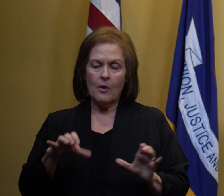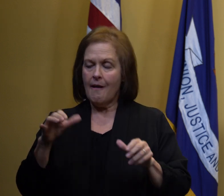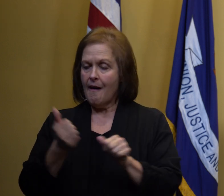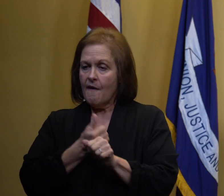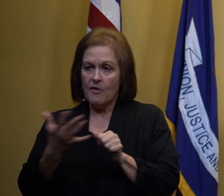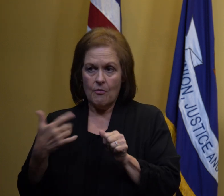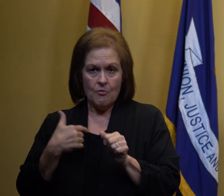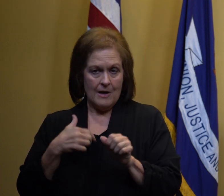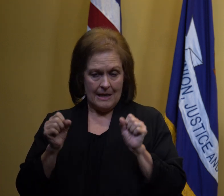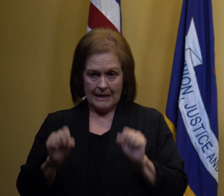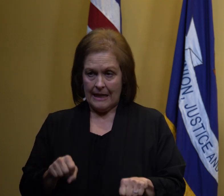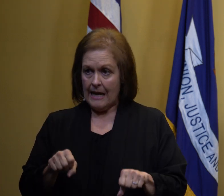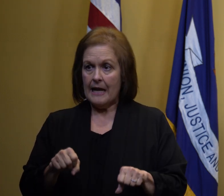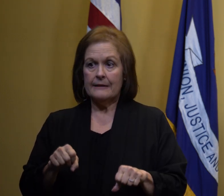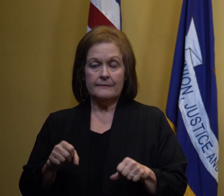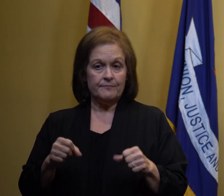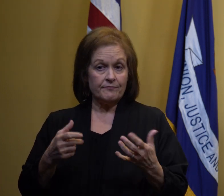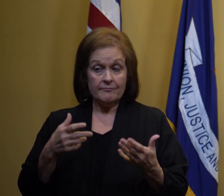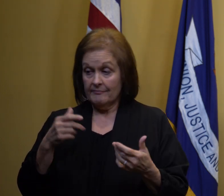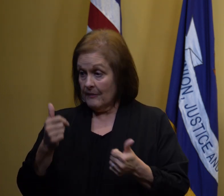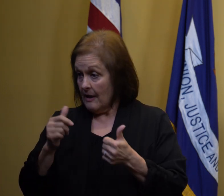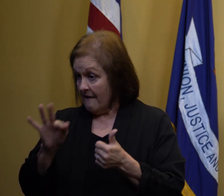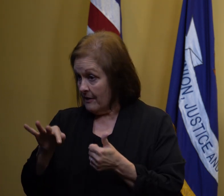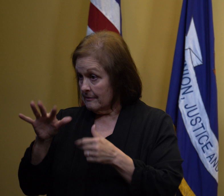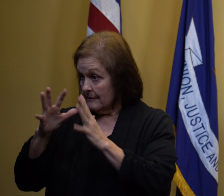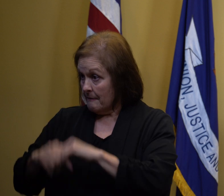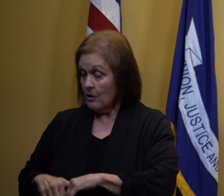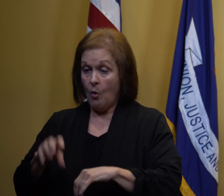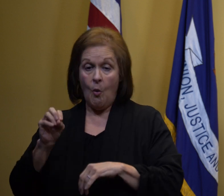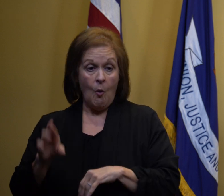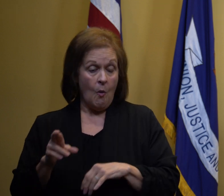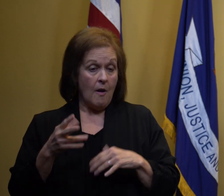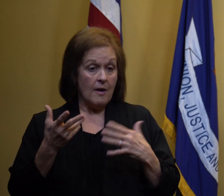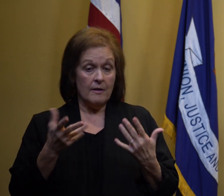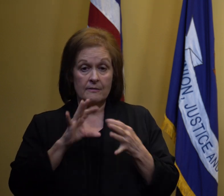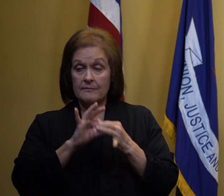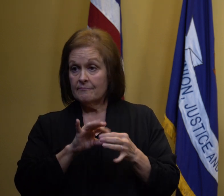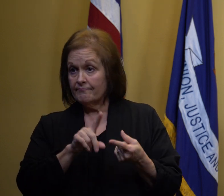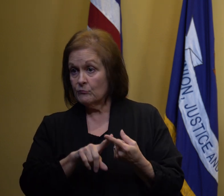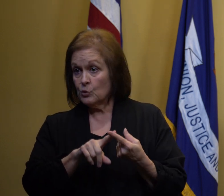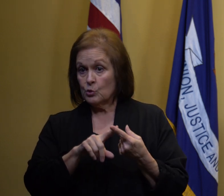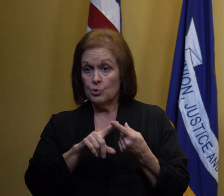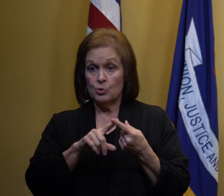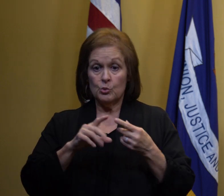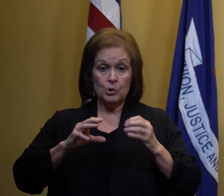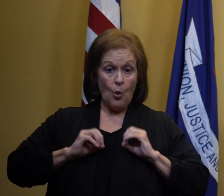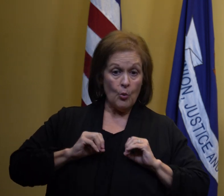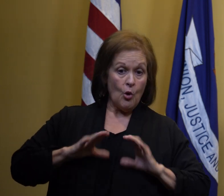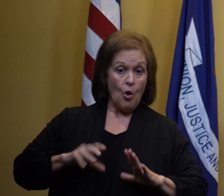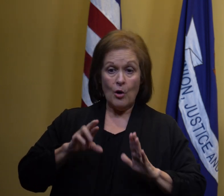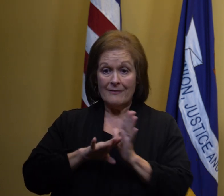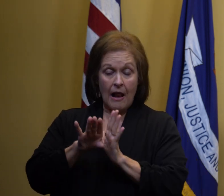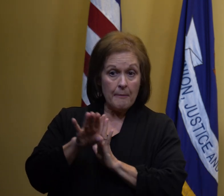step that's necessary, whether that's demolition, as well as working with the developer and or the ownership